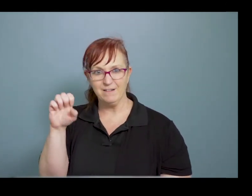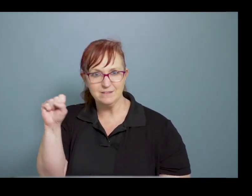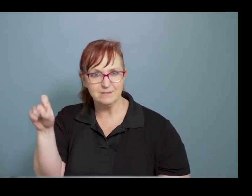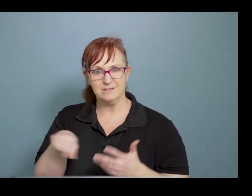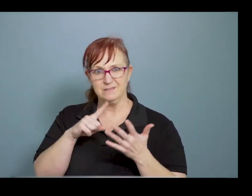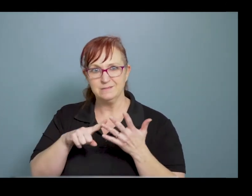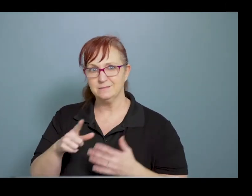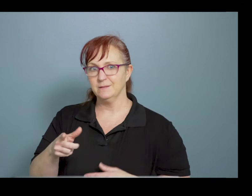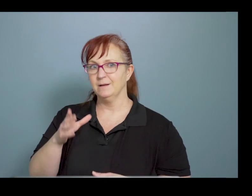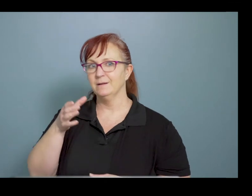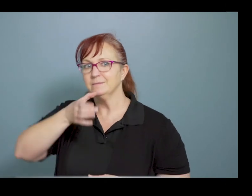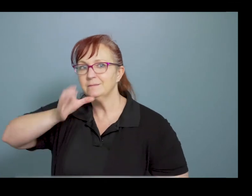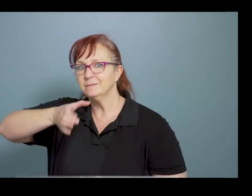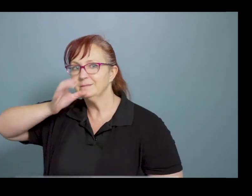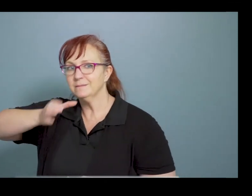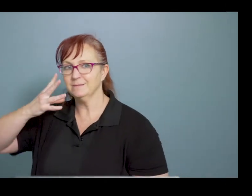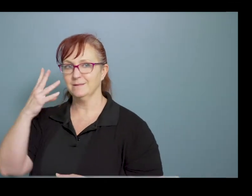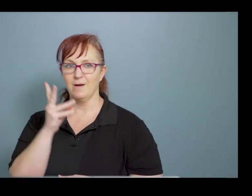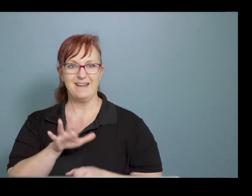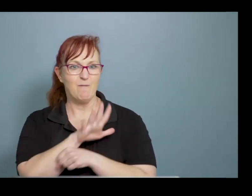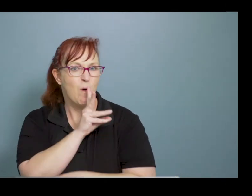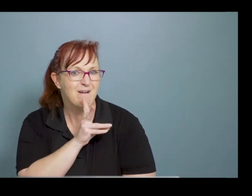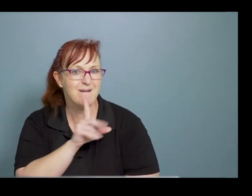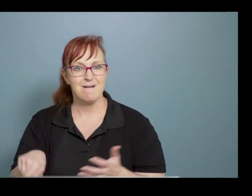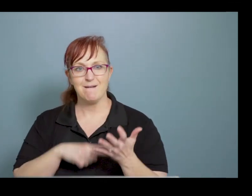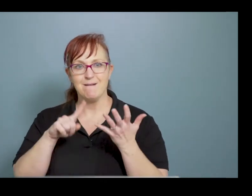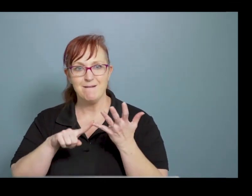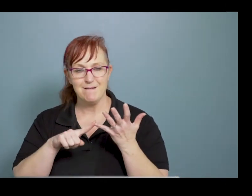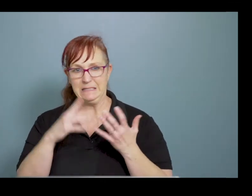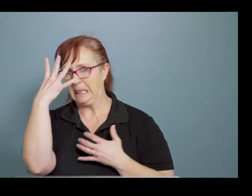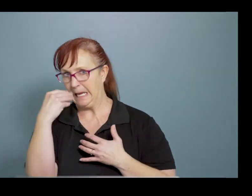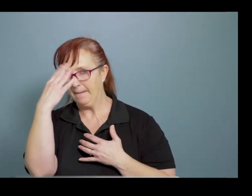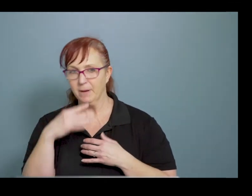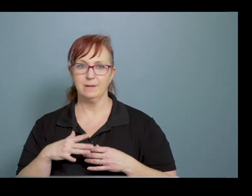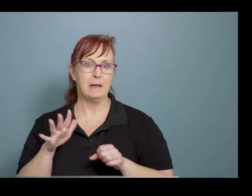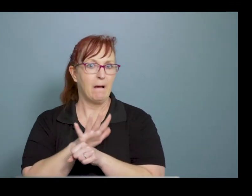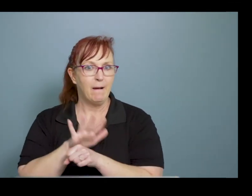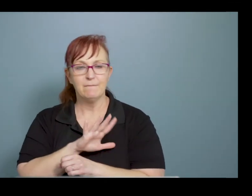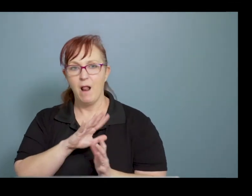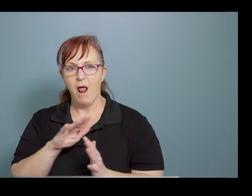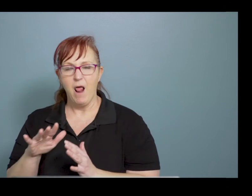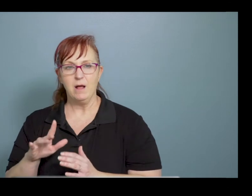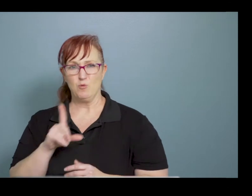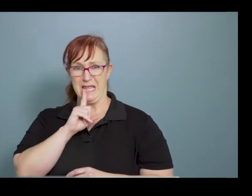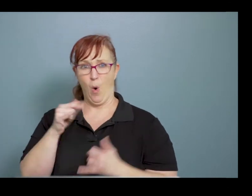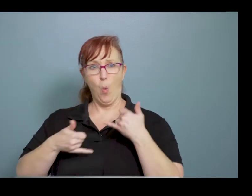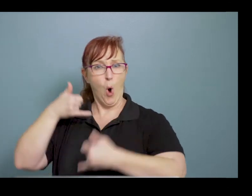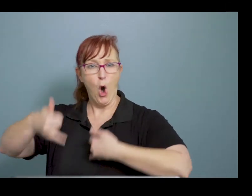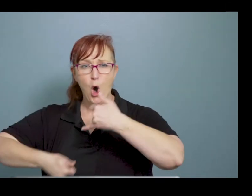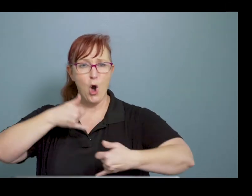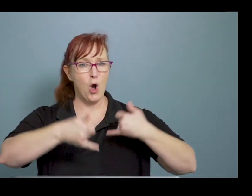around 91 people participating every month, and over 60 prizes have already been awarded. So get